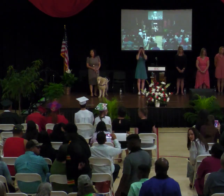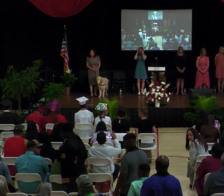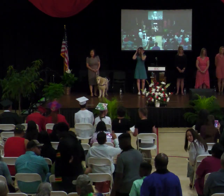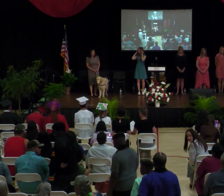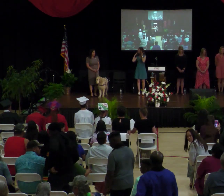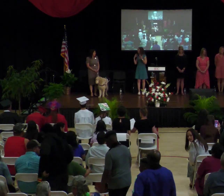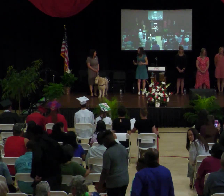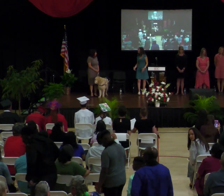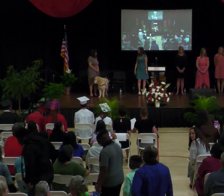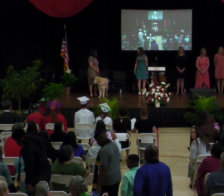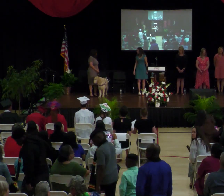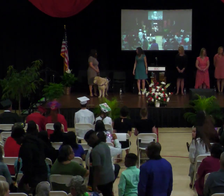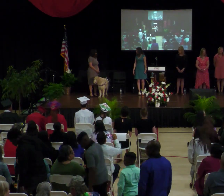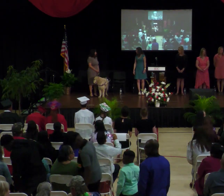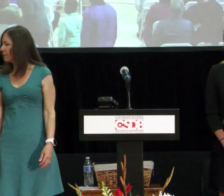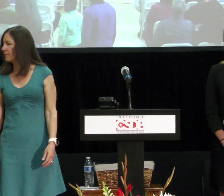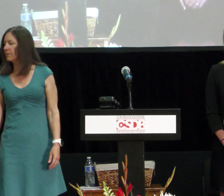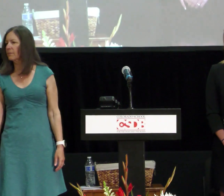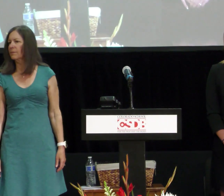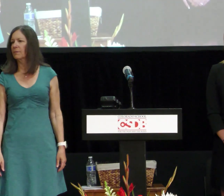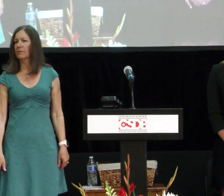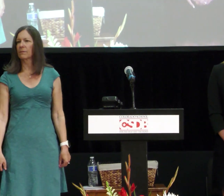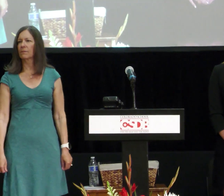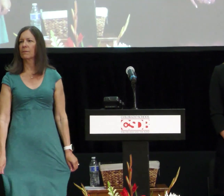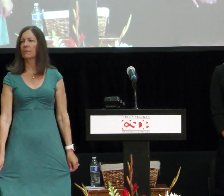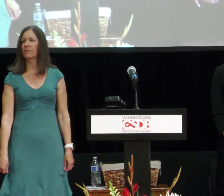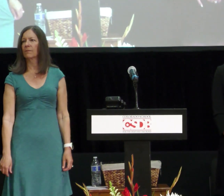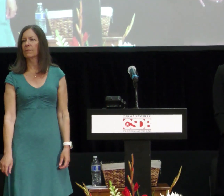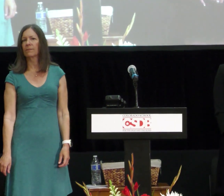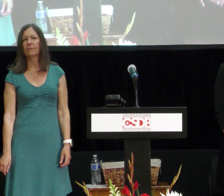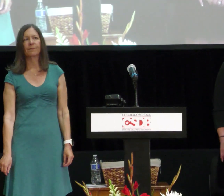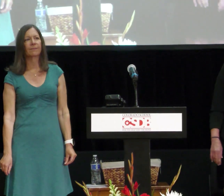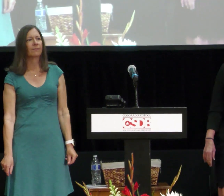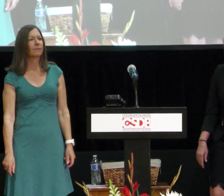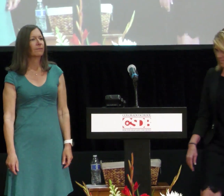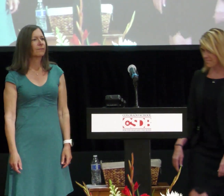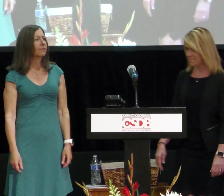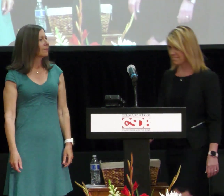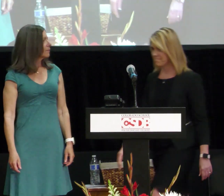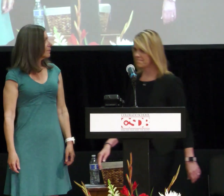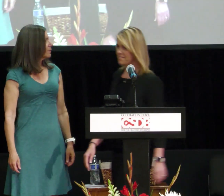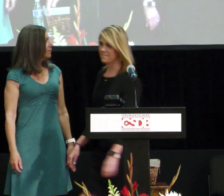minutes.